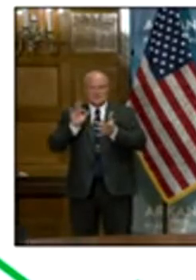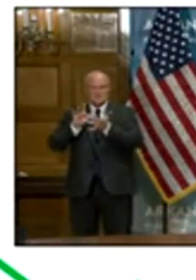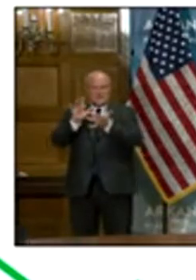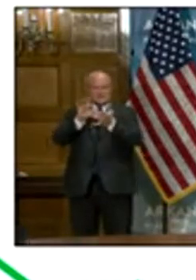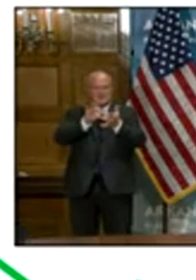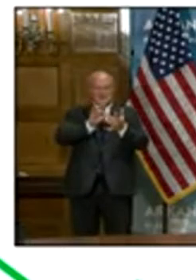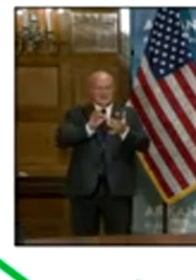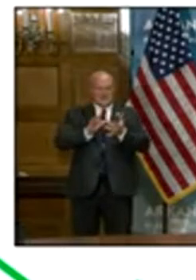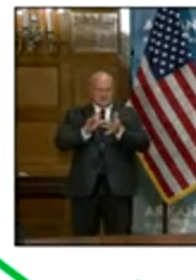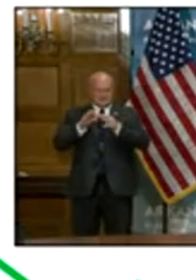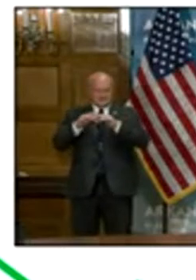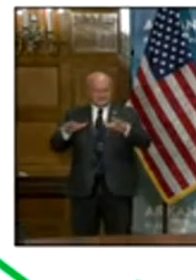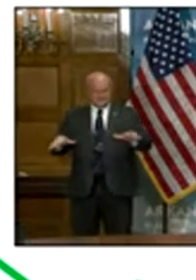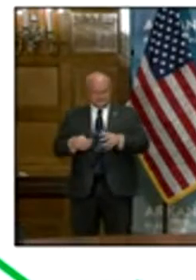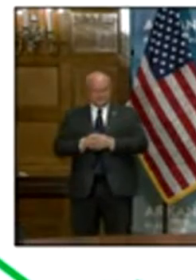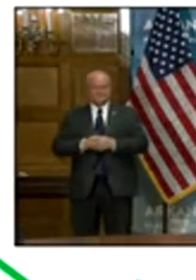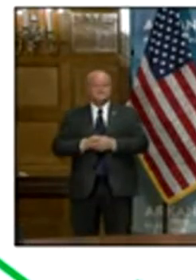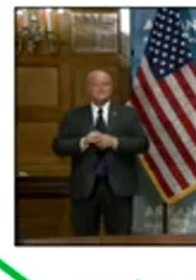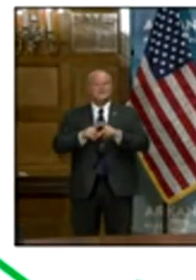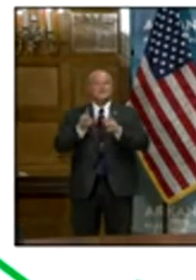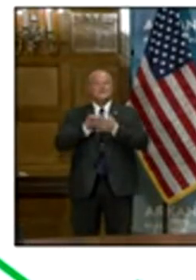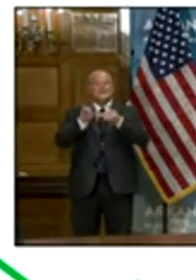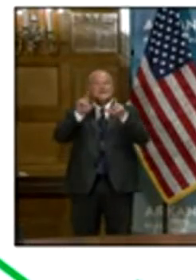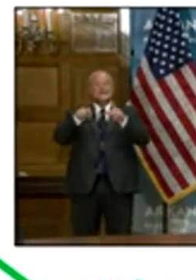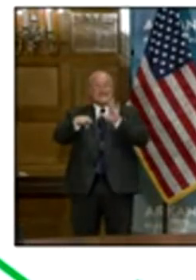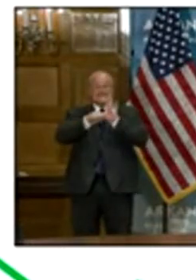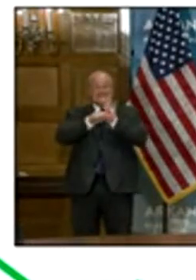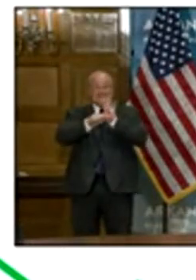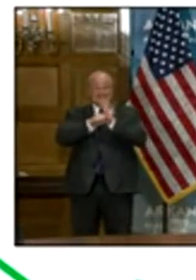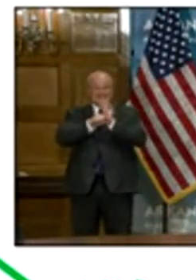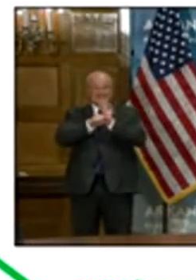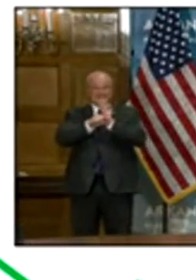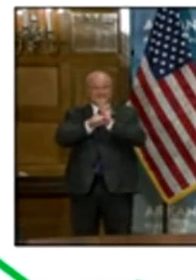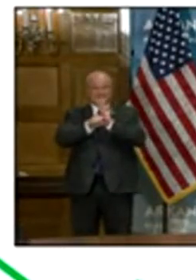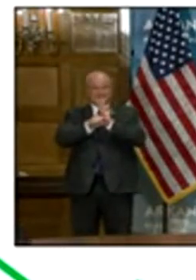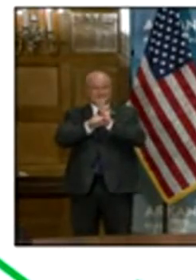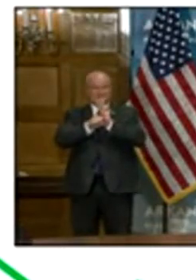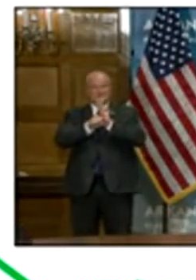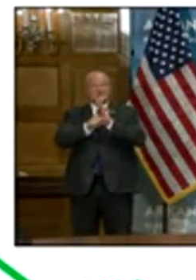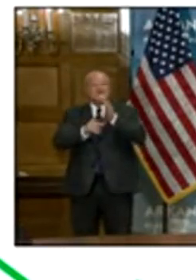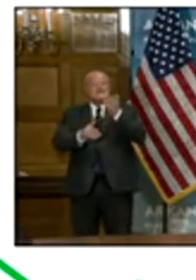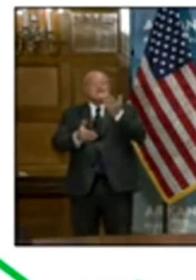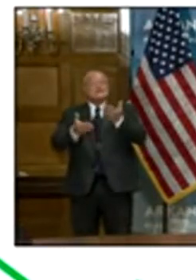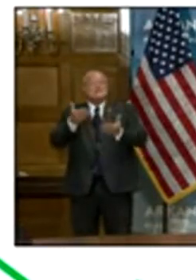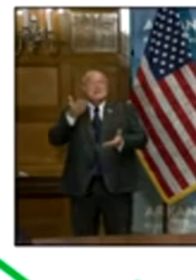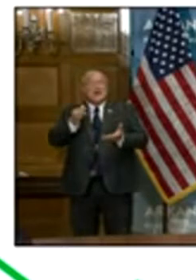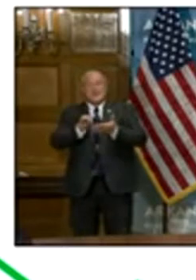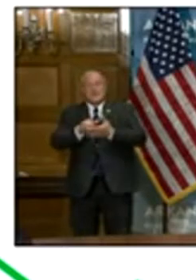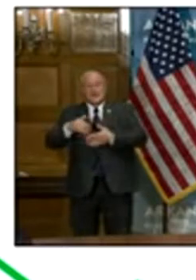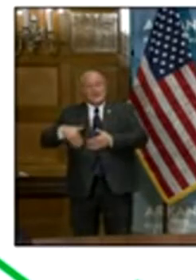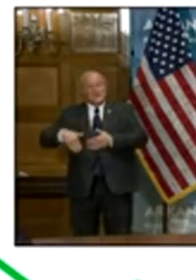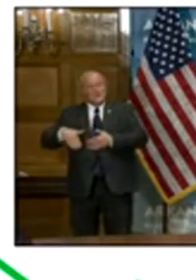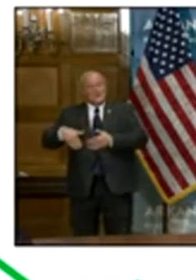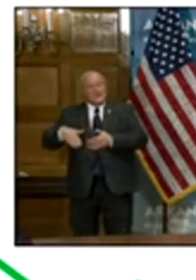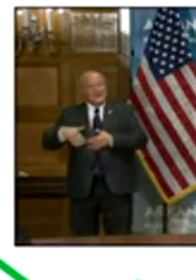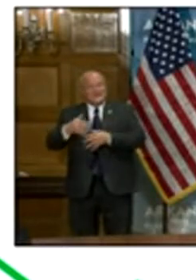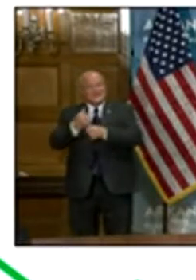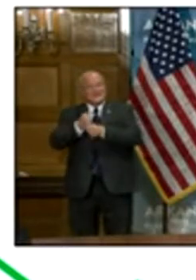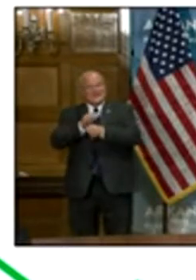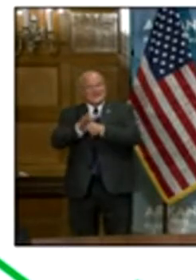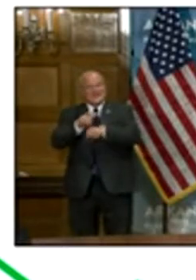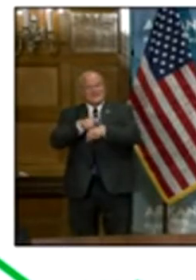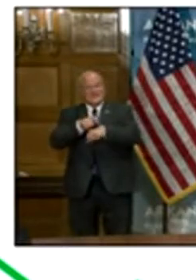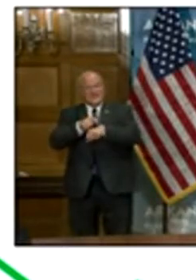been in contact with, et cetera. But if that test is negative, it may be just that we haven't gotten